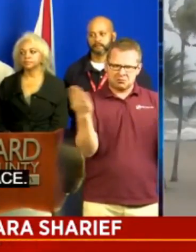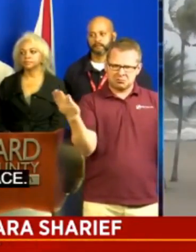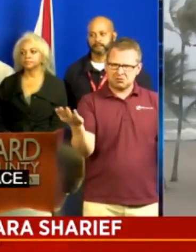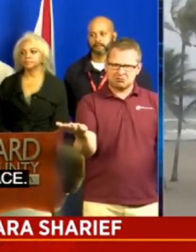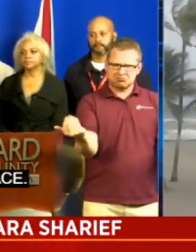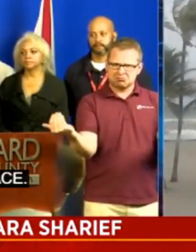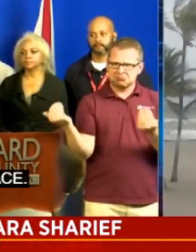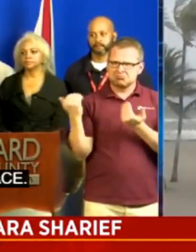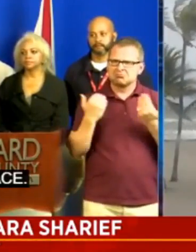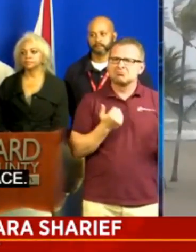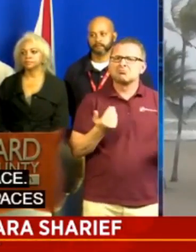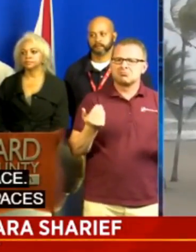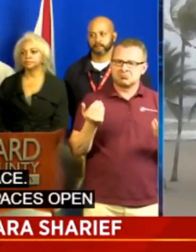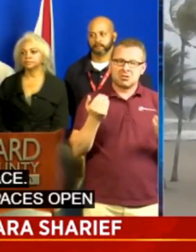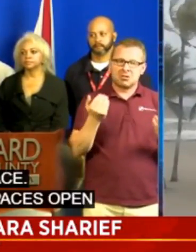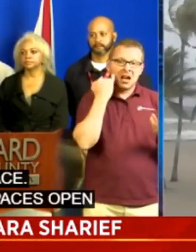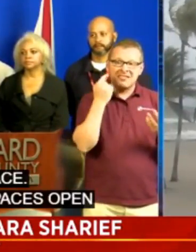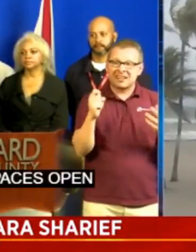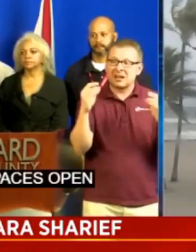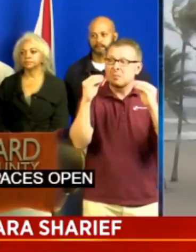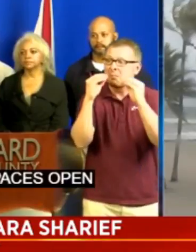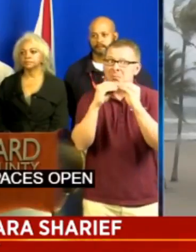remember,